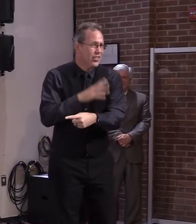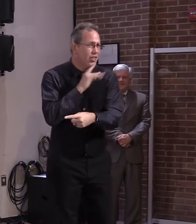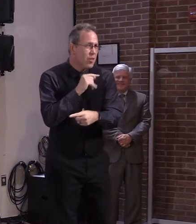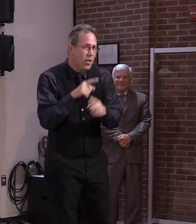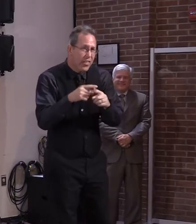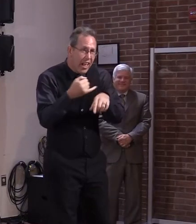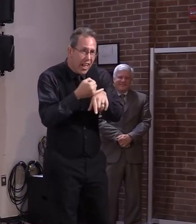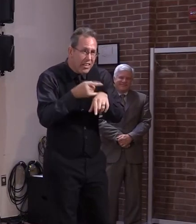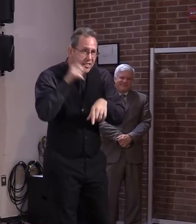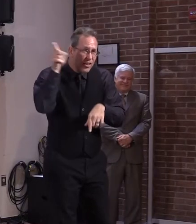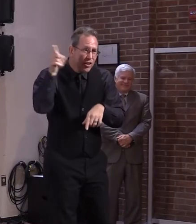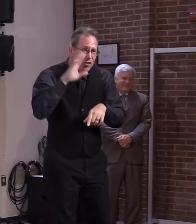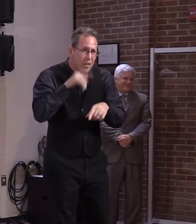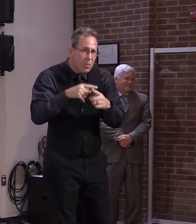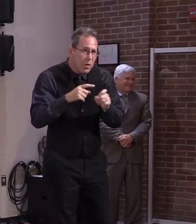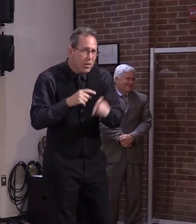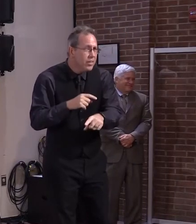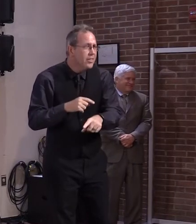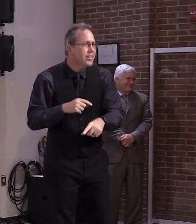All right.